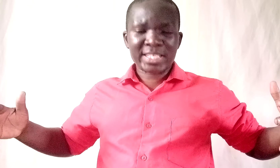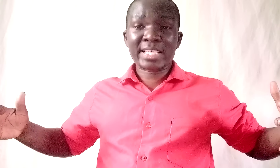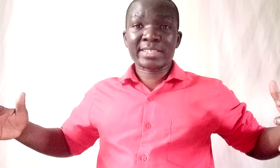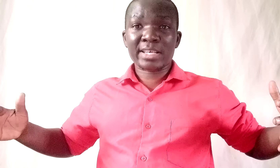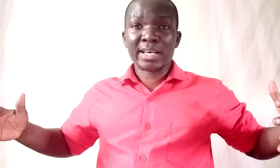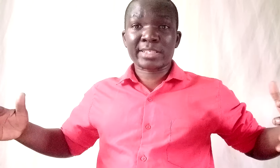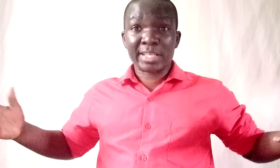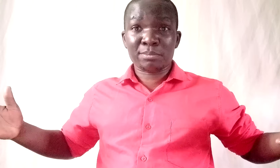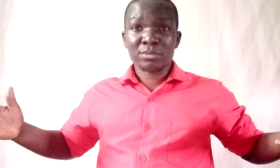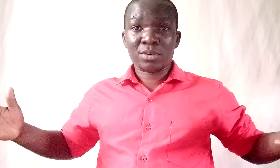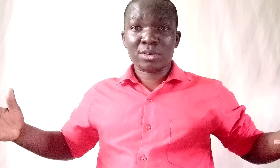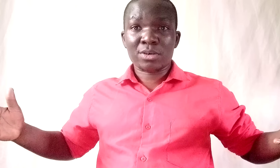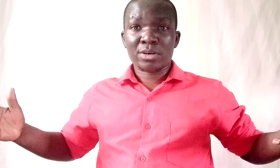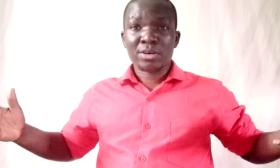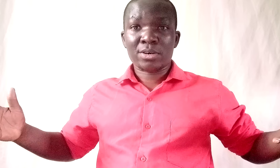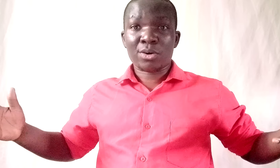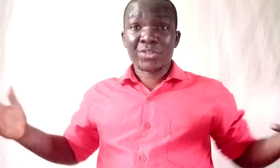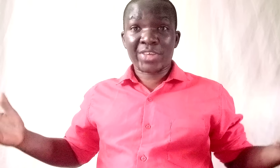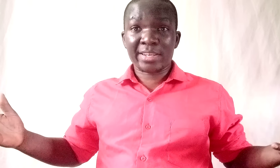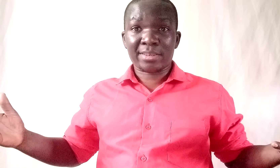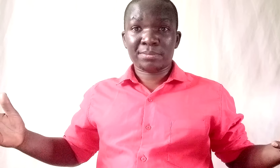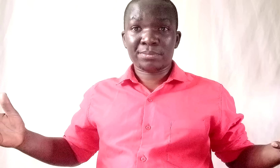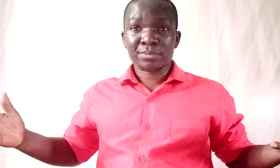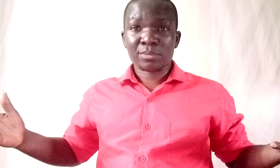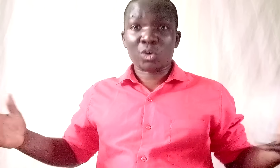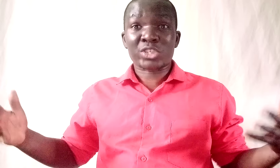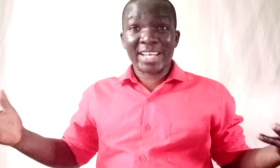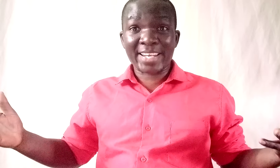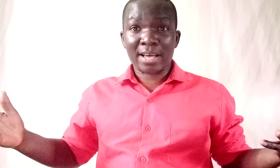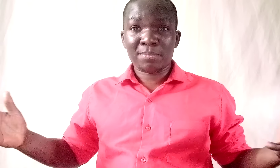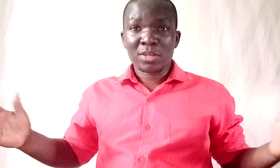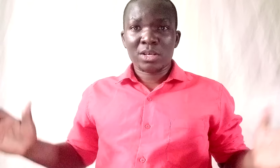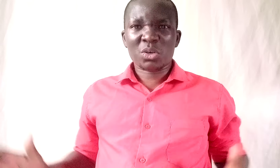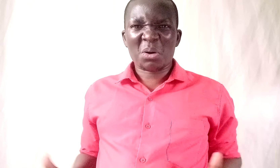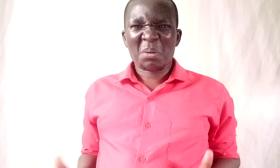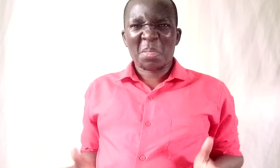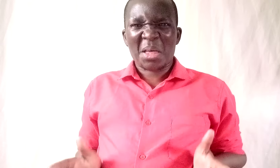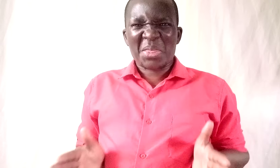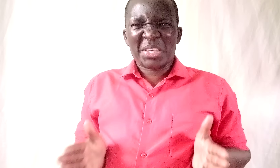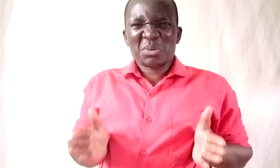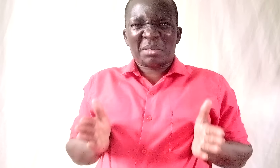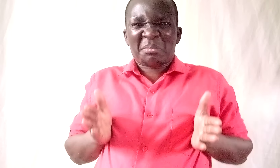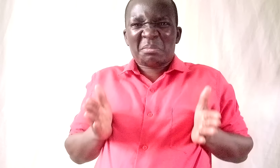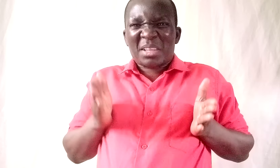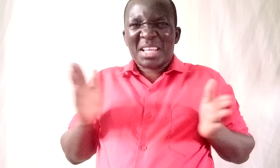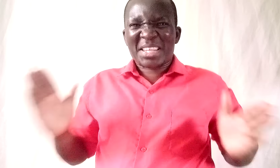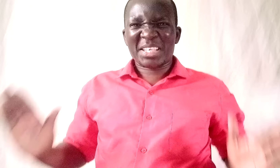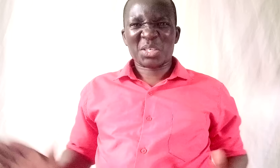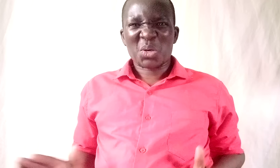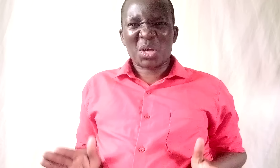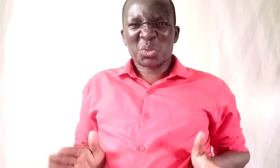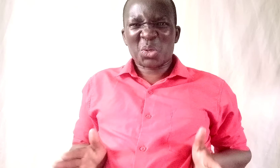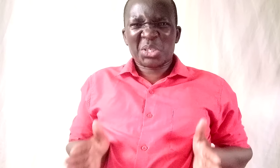is slim or thin or slender. So this one, like this. You are so